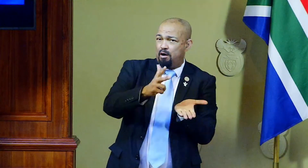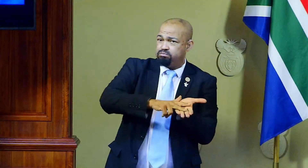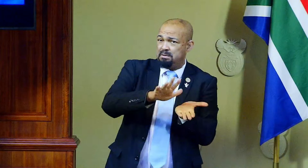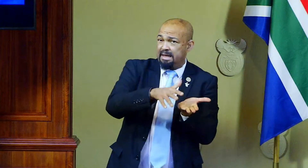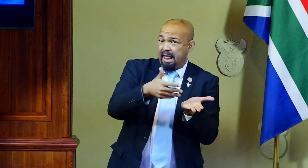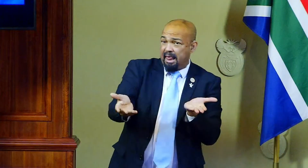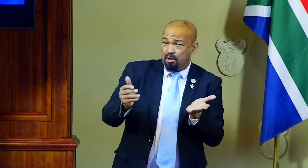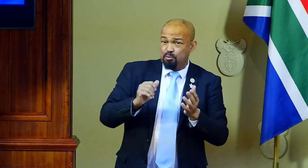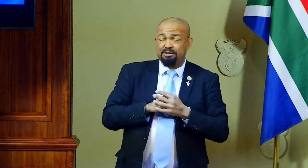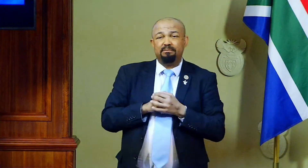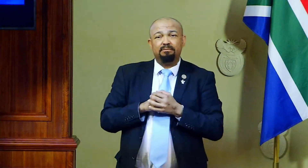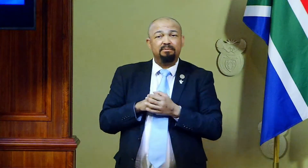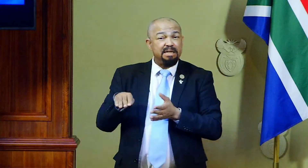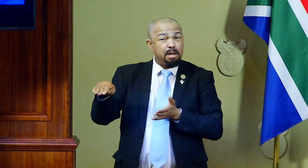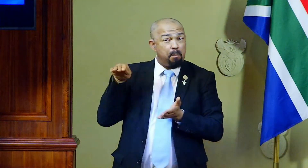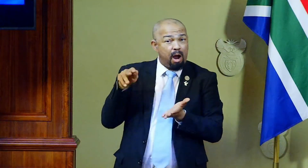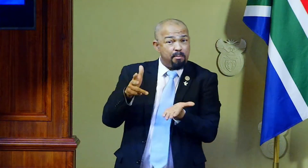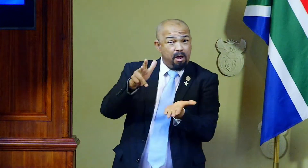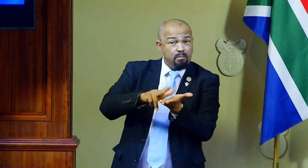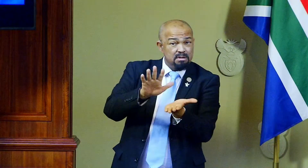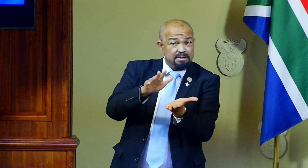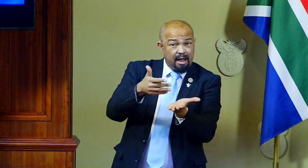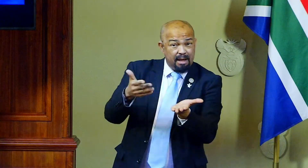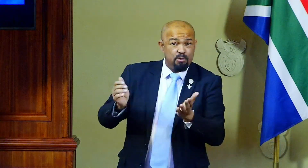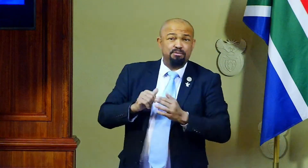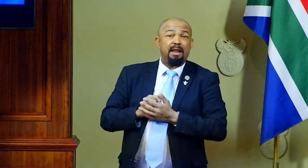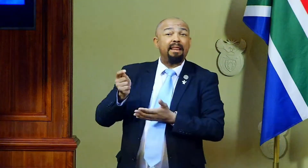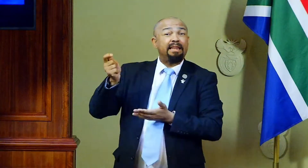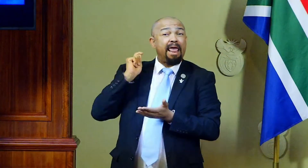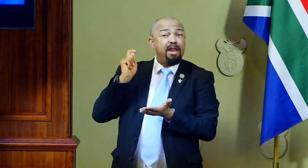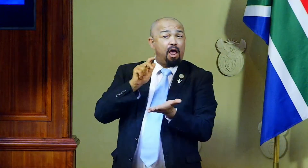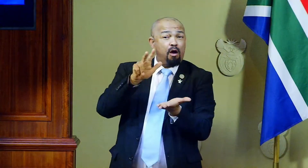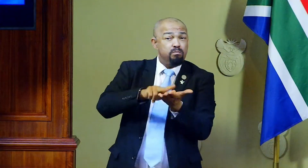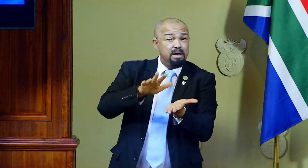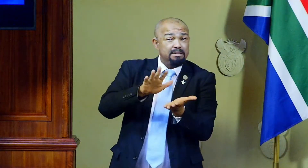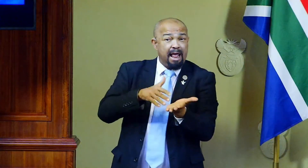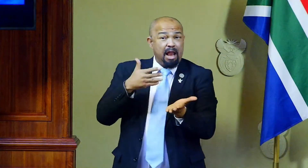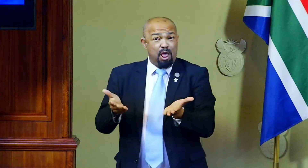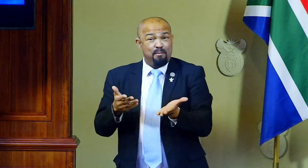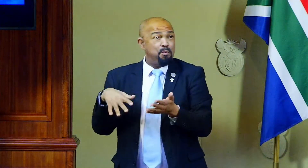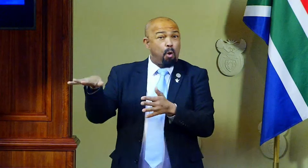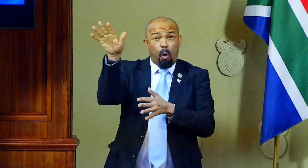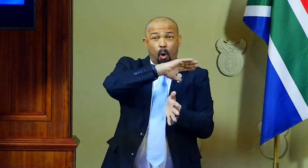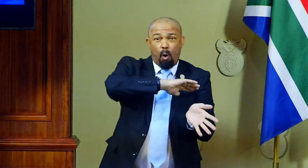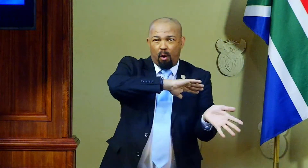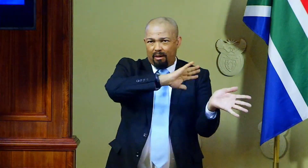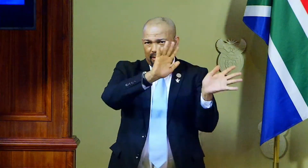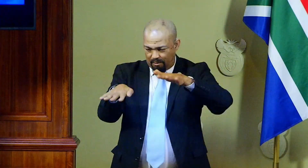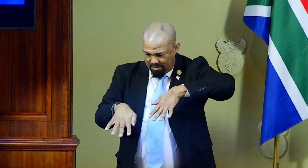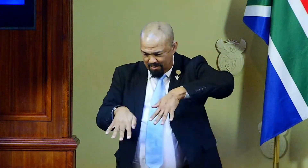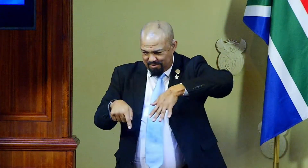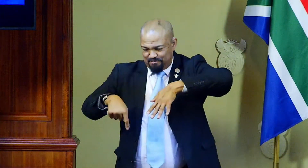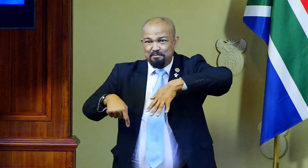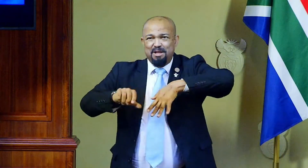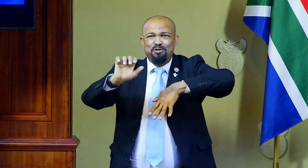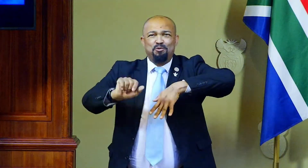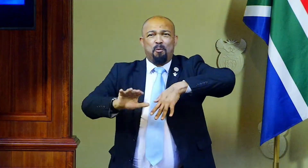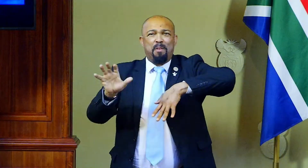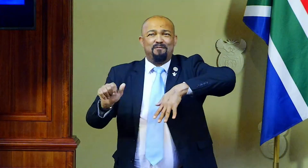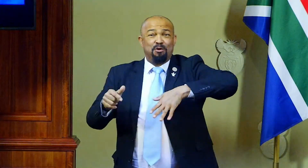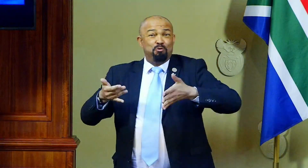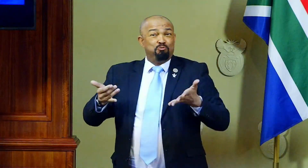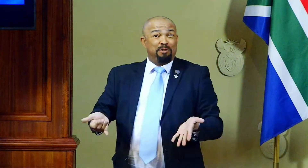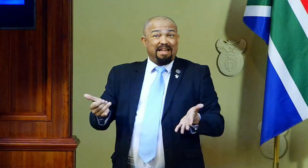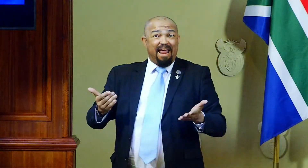and sisters in Uganda that already has its official language. Kenya already has an official language in their sign